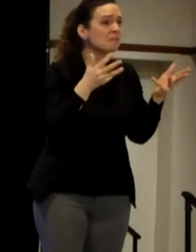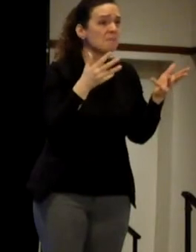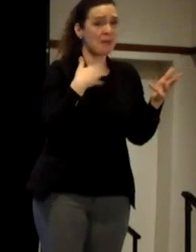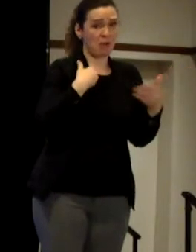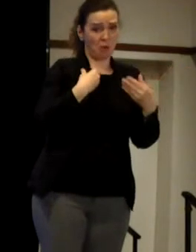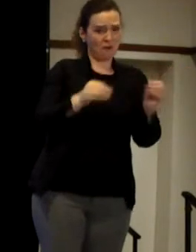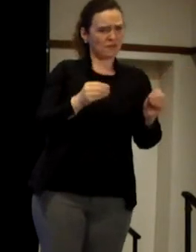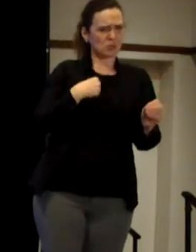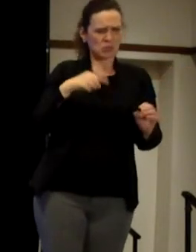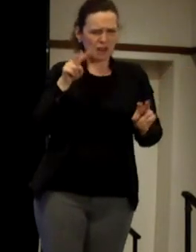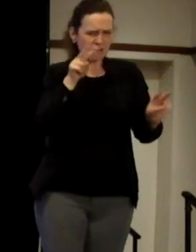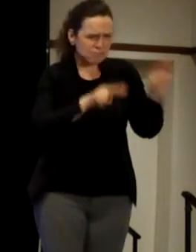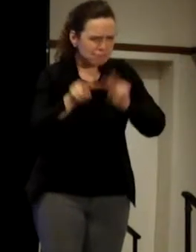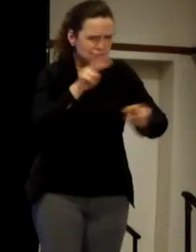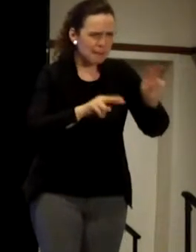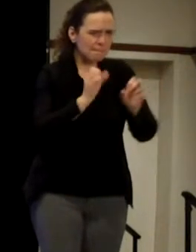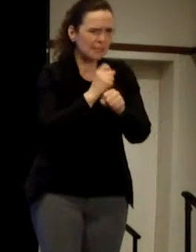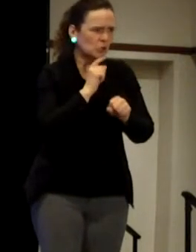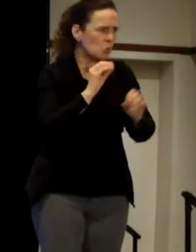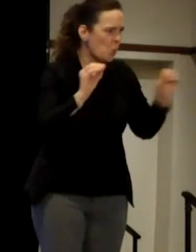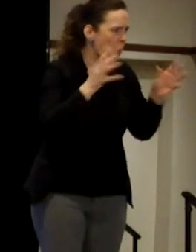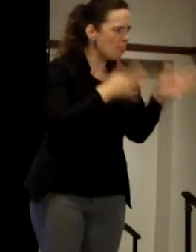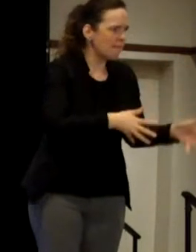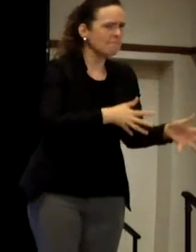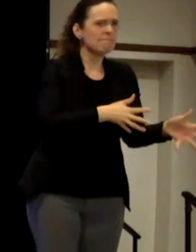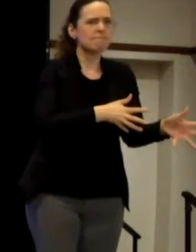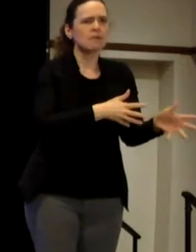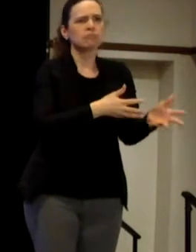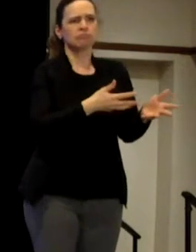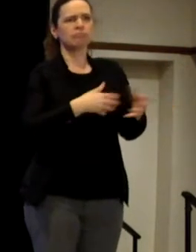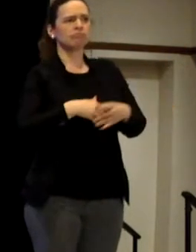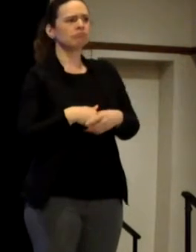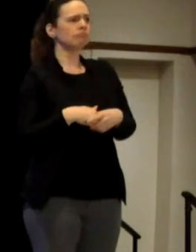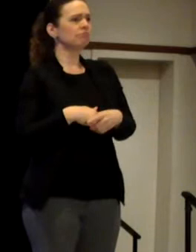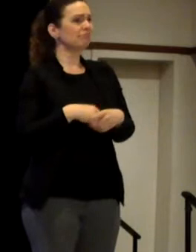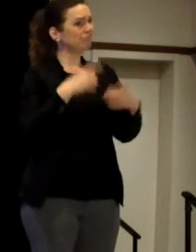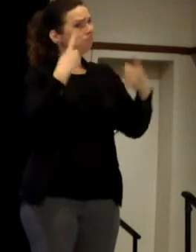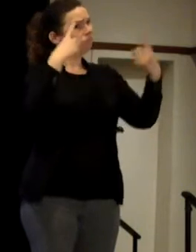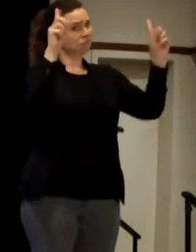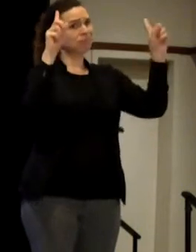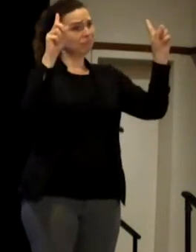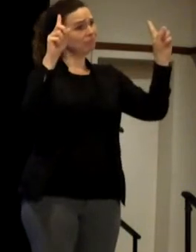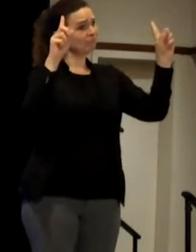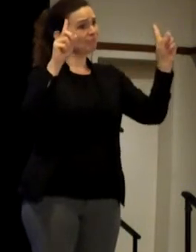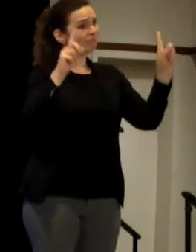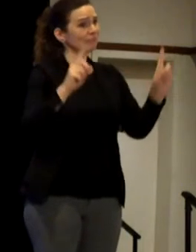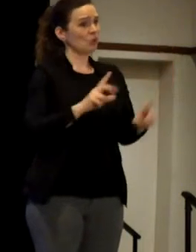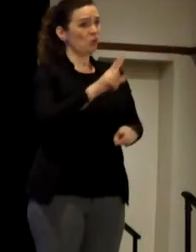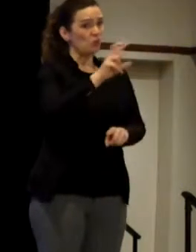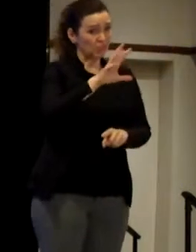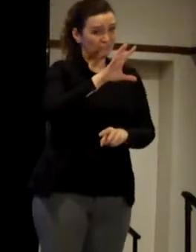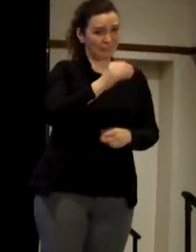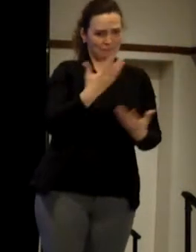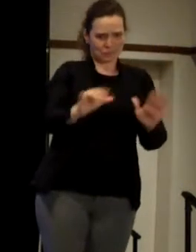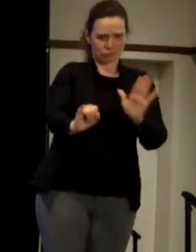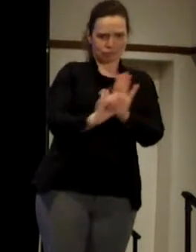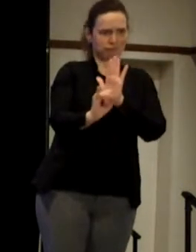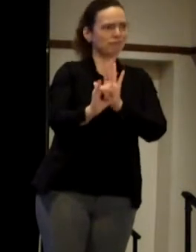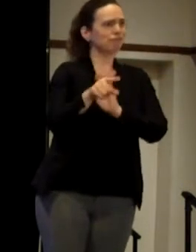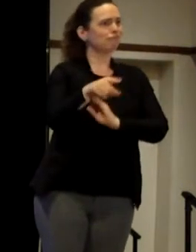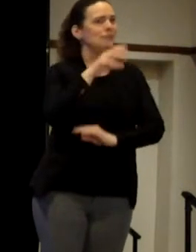as well. But at this point, it was effective. We've 350 residents that we've identified in the community that need their